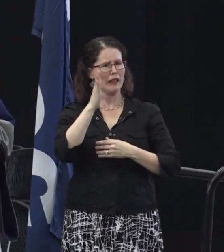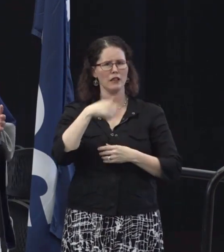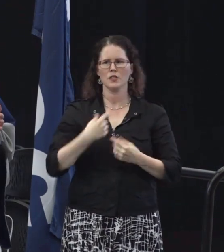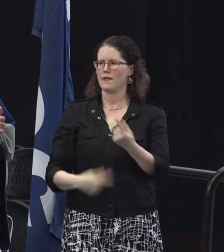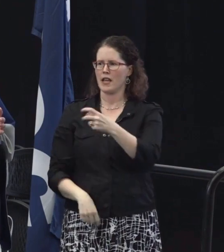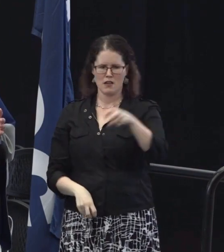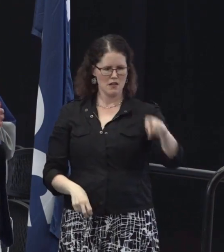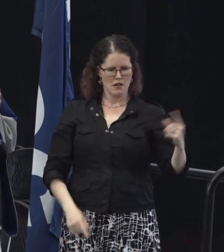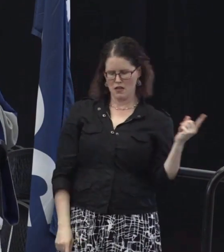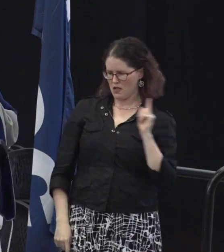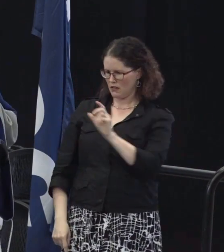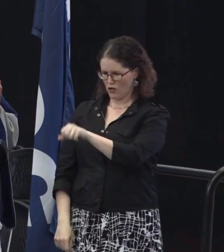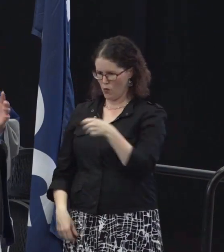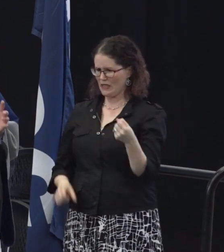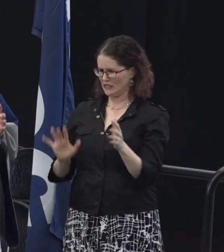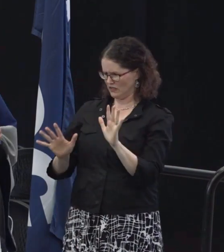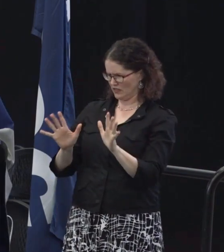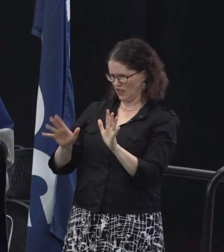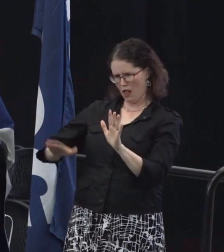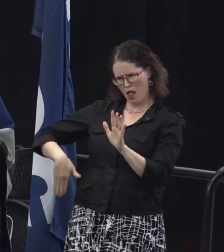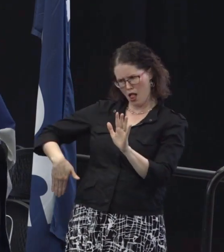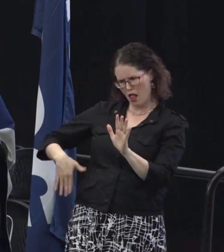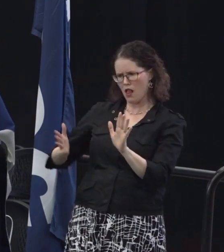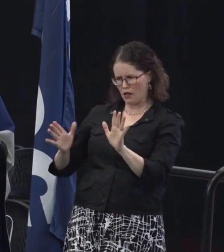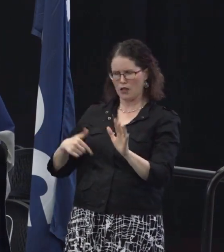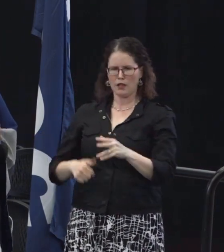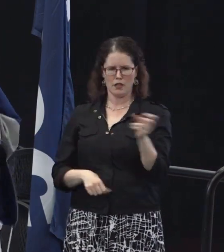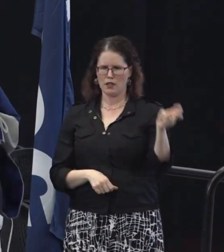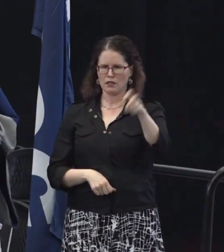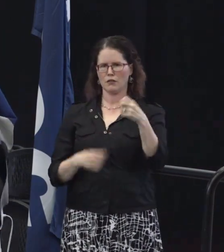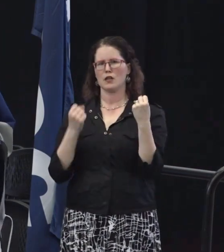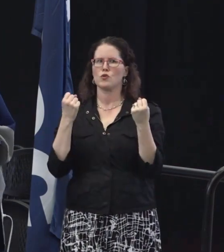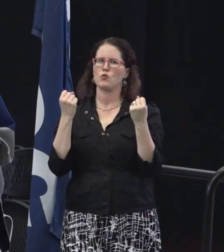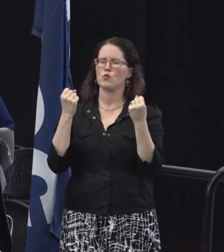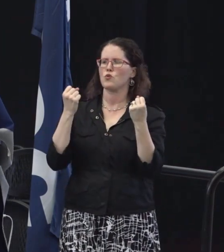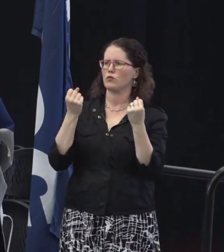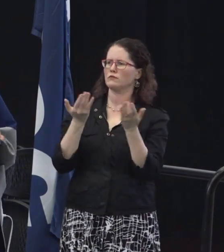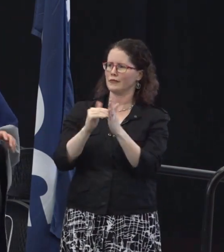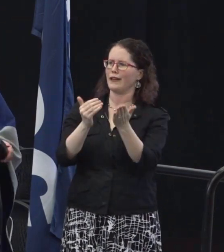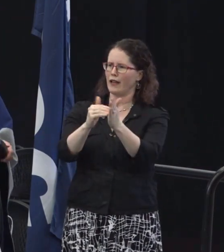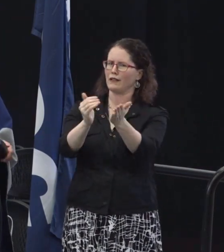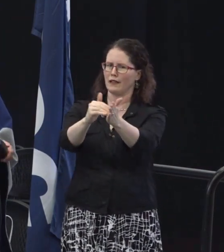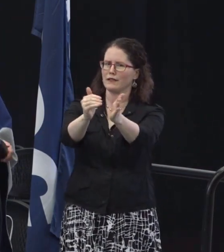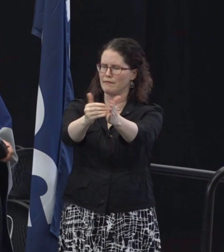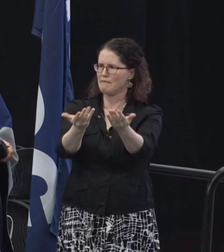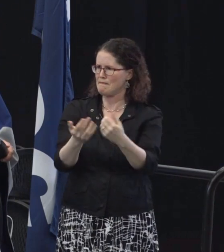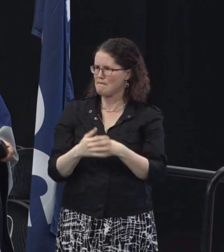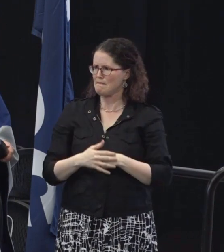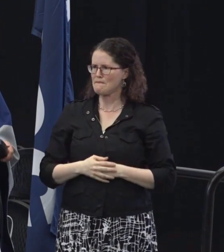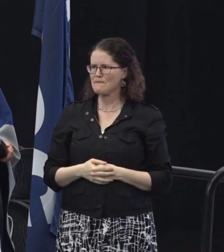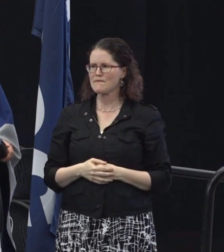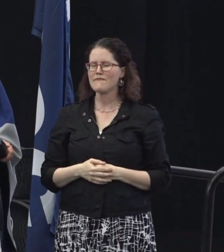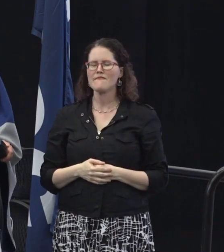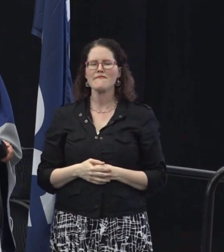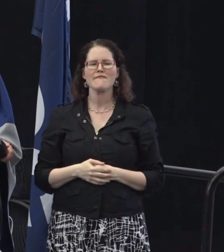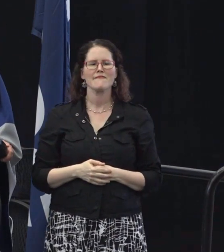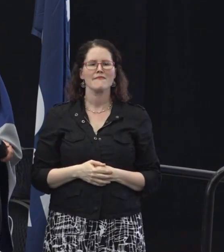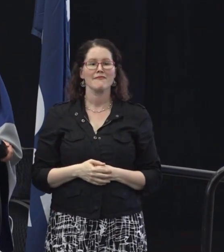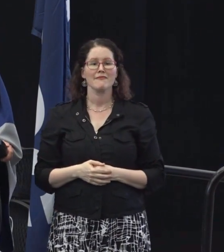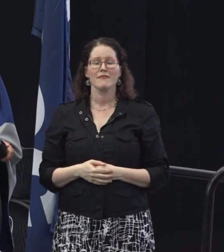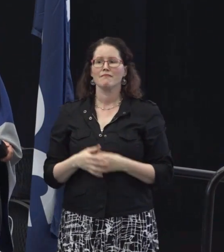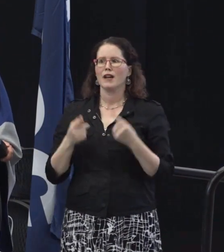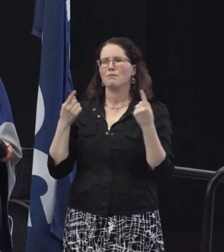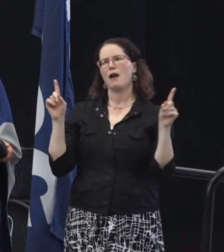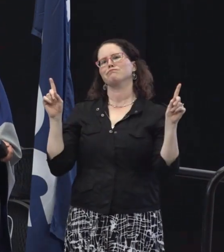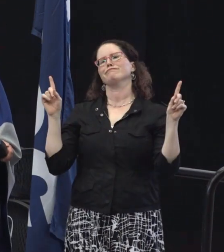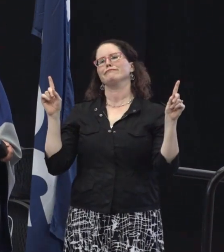back seat door, and no, it was a false alarm. I would jump back in and we would motor down the road again. Well, the great news is we finally